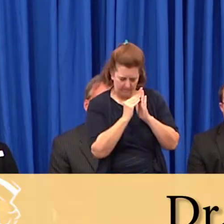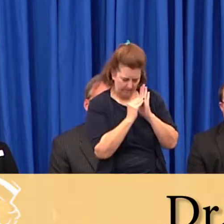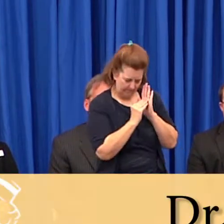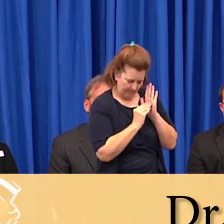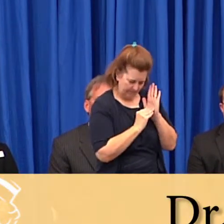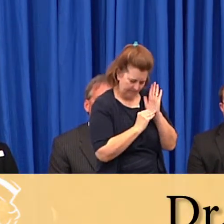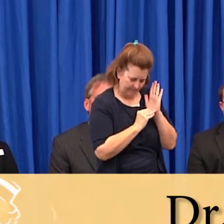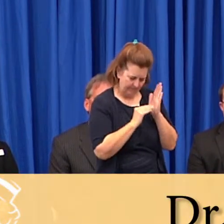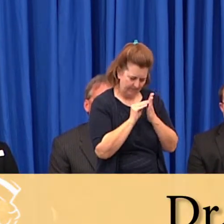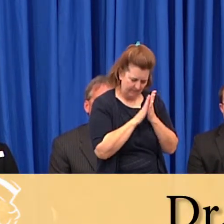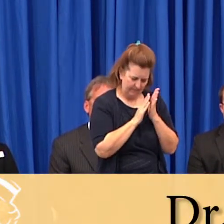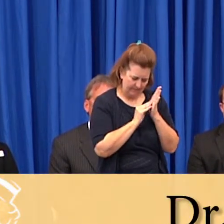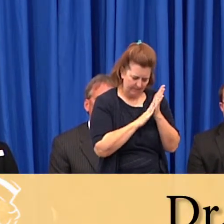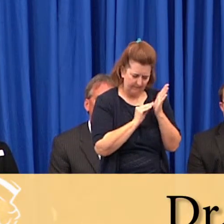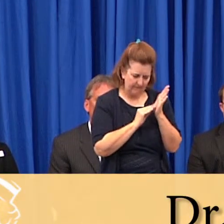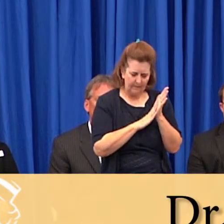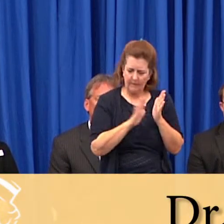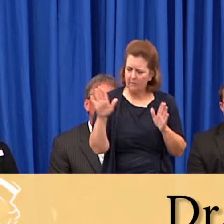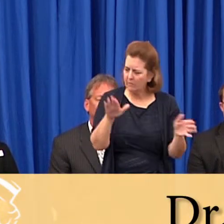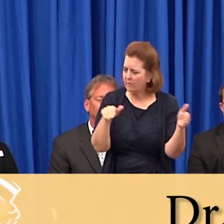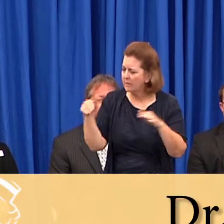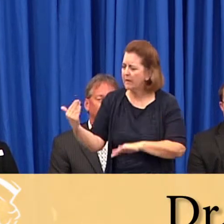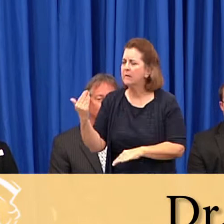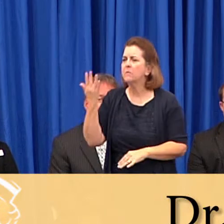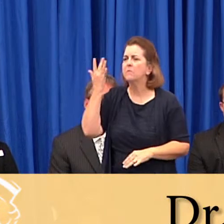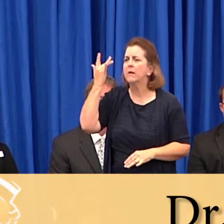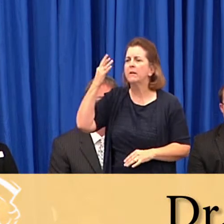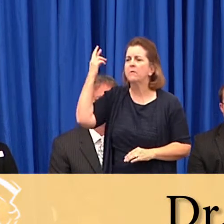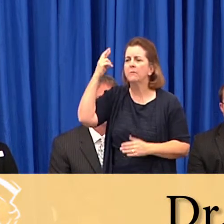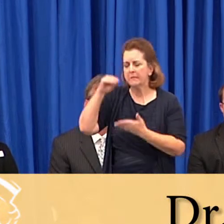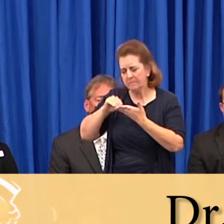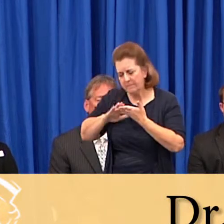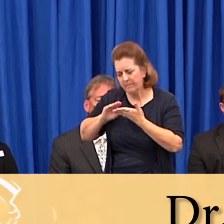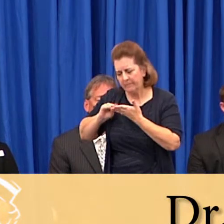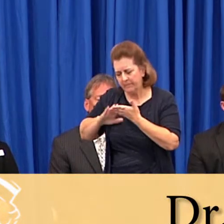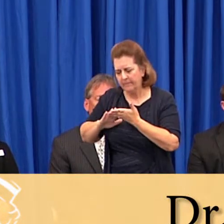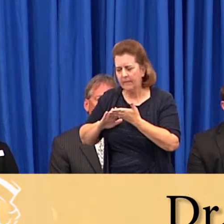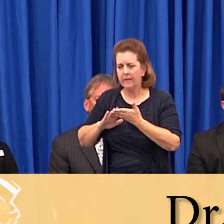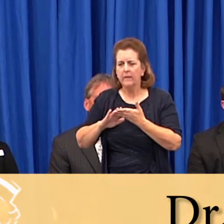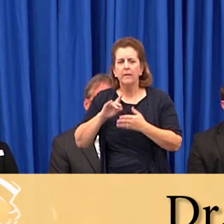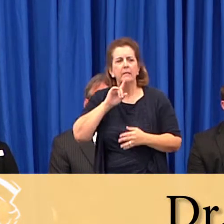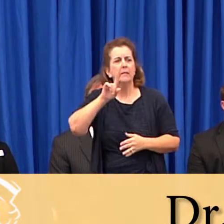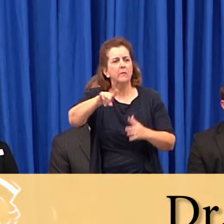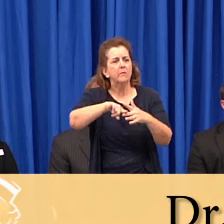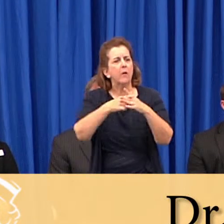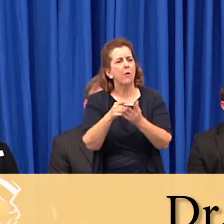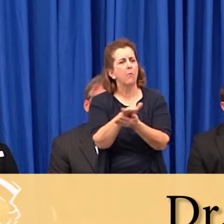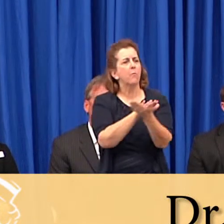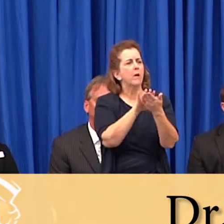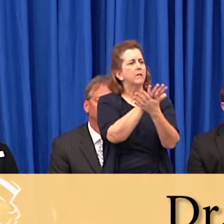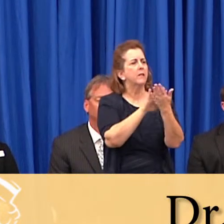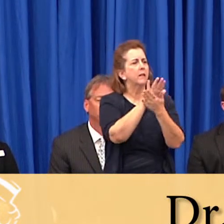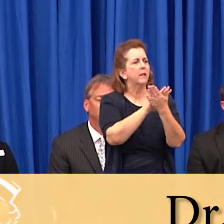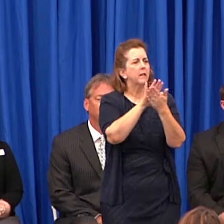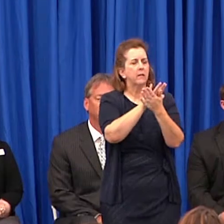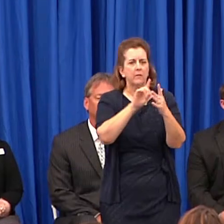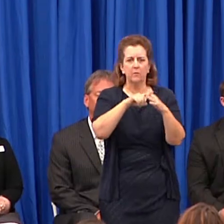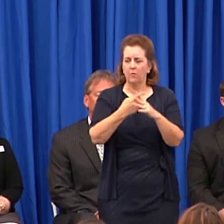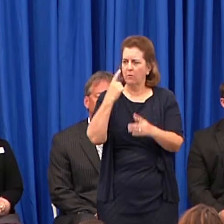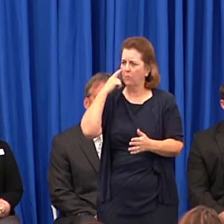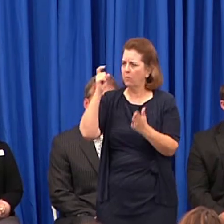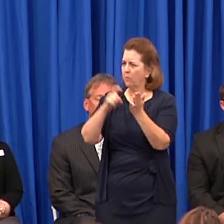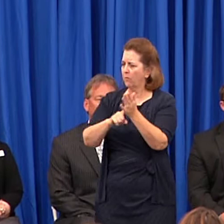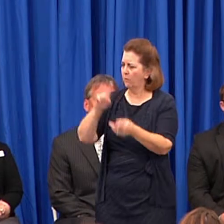death rates and the cause of death. She implemented hand washing, and the death rates